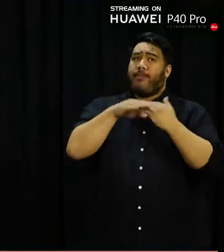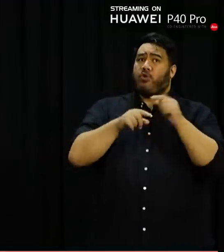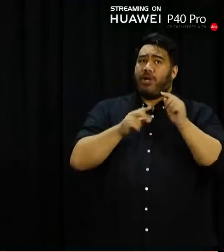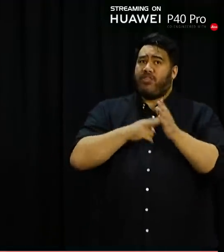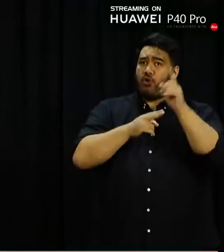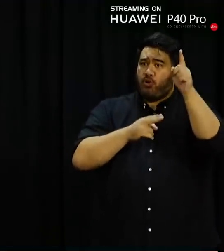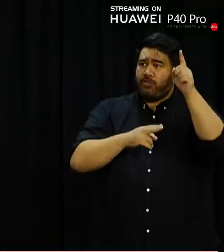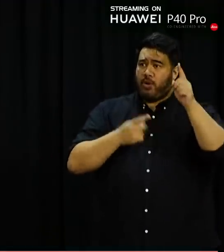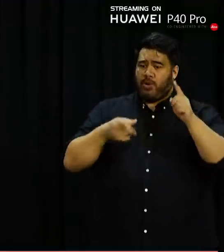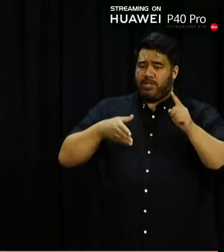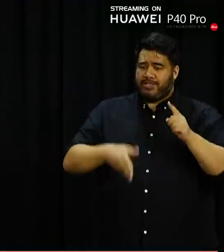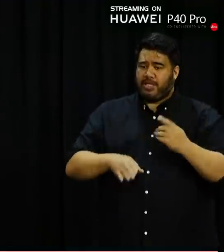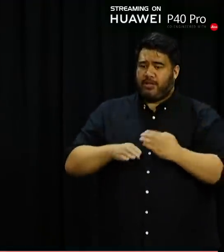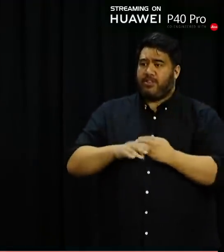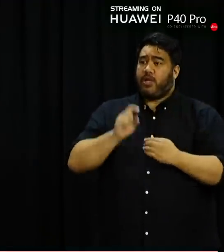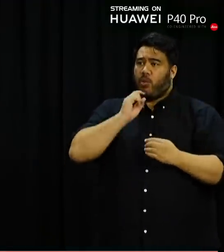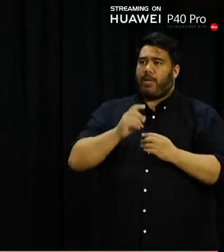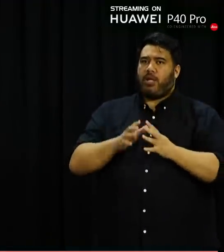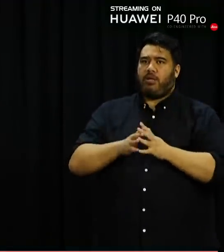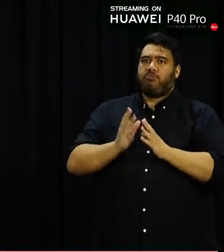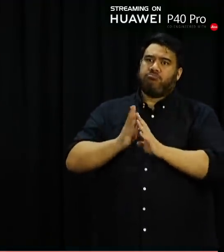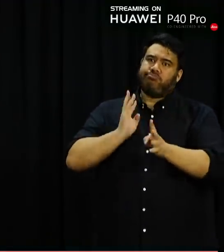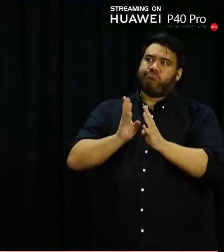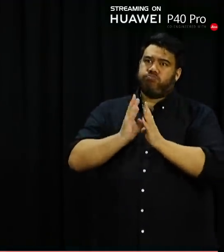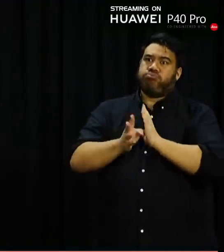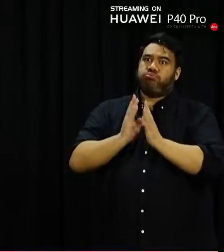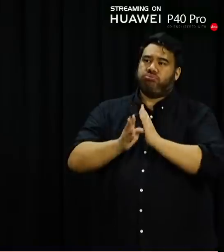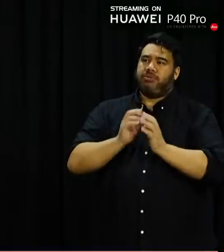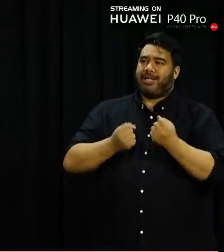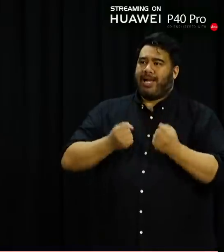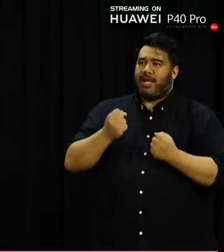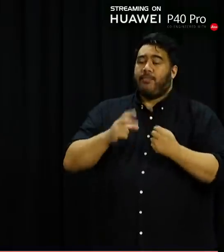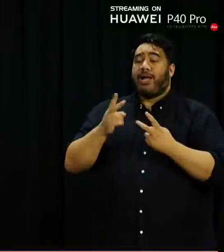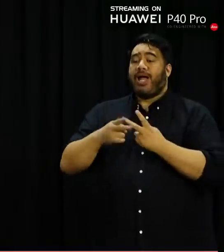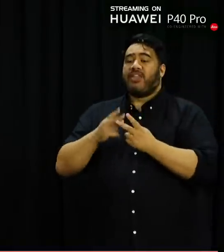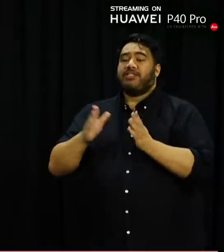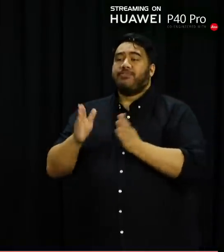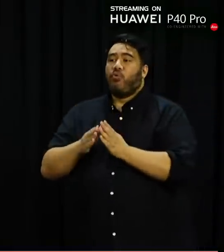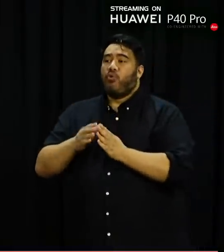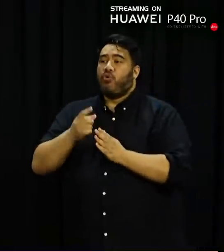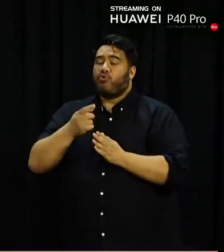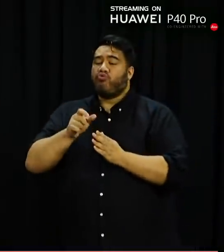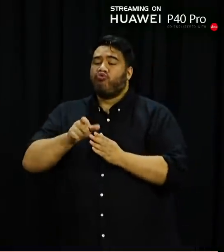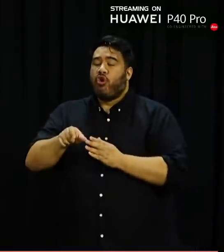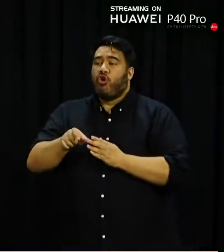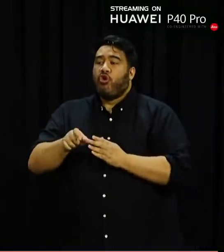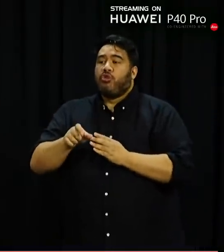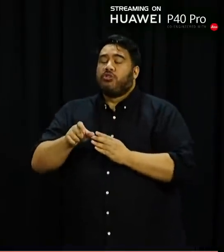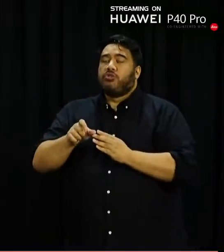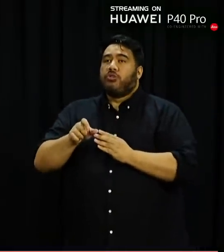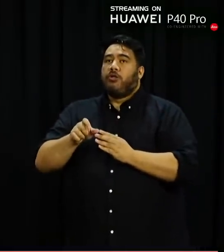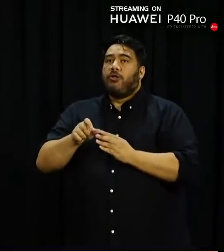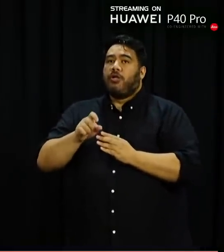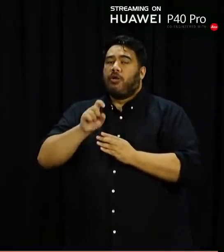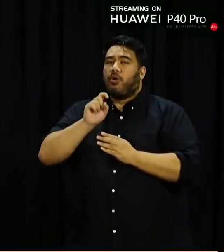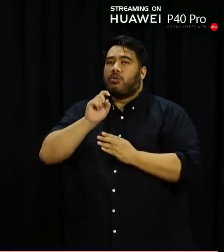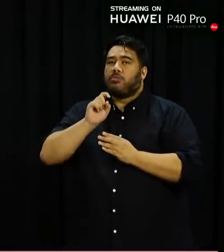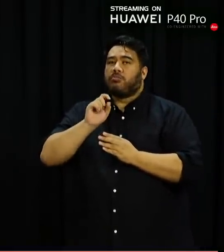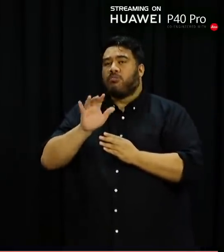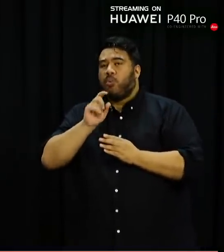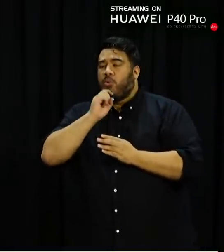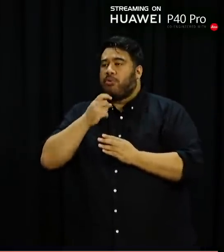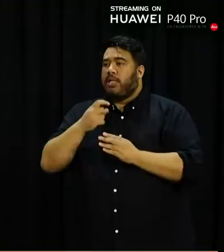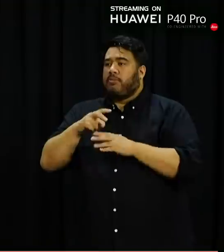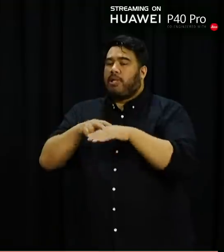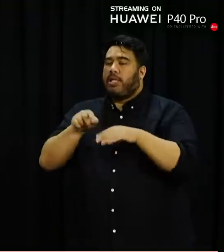south. Those are the high volume locations, and then there are a number of other minor roads that will need a minimal presence. But the map is now